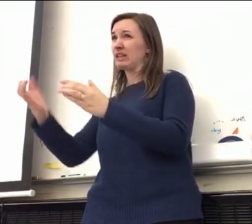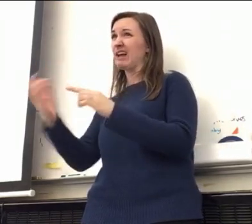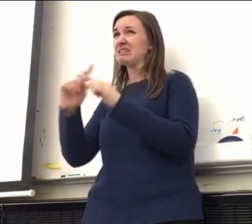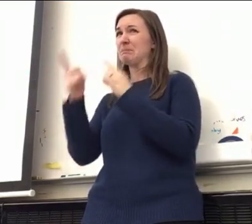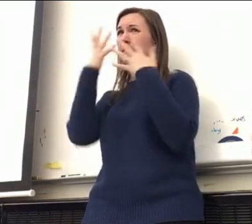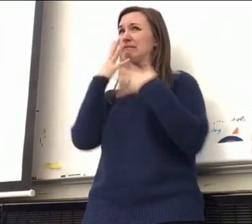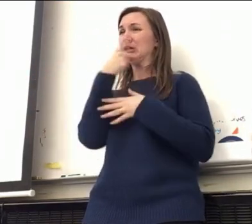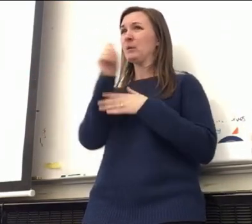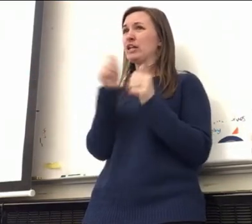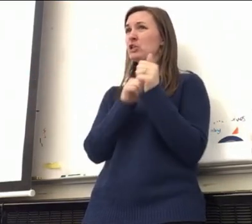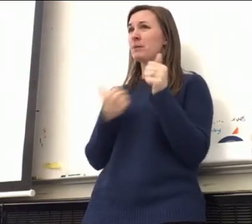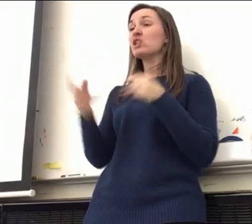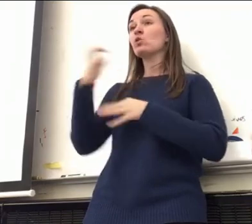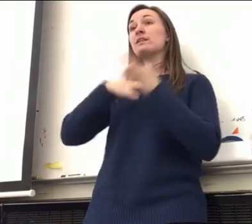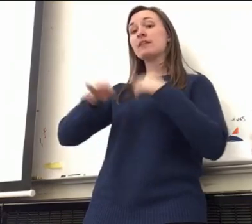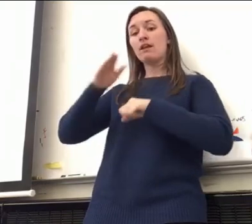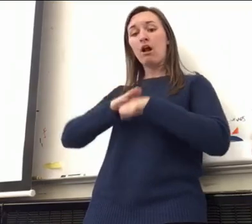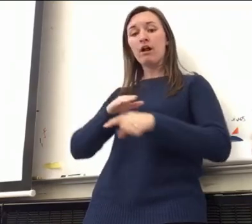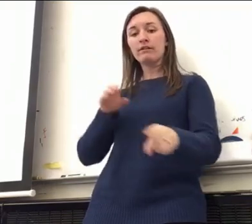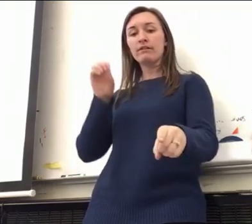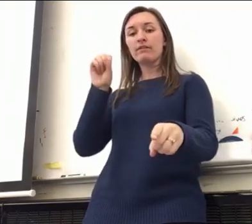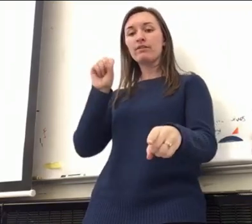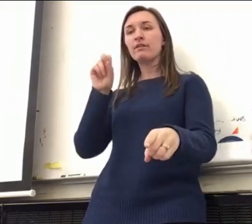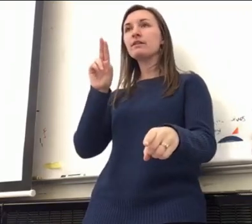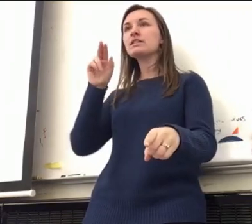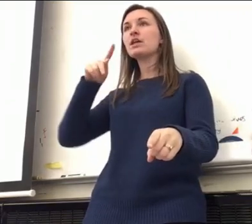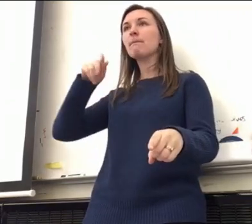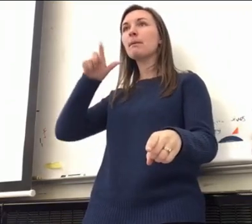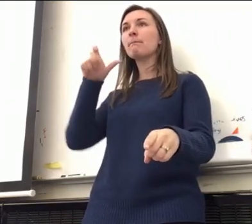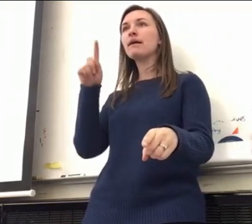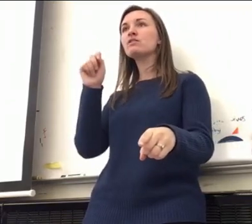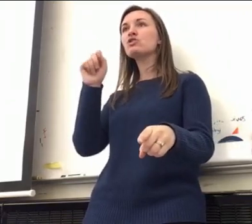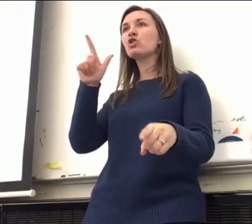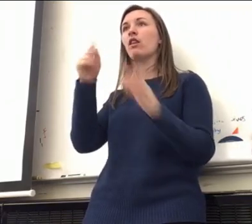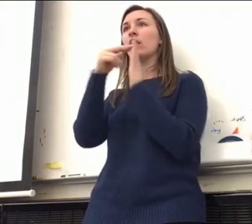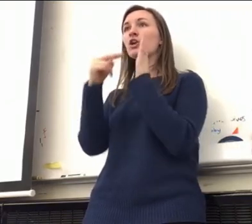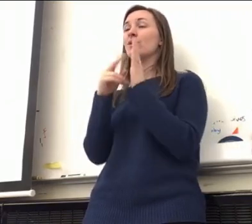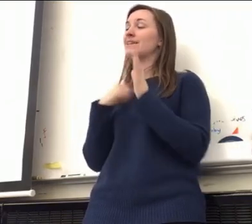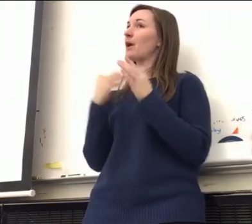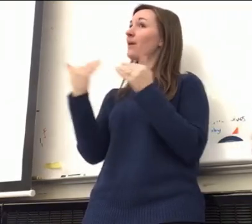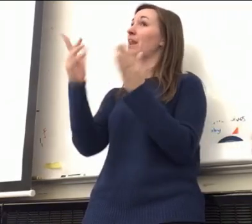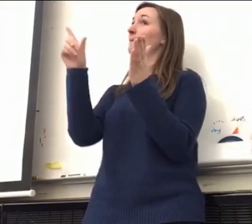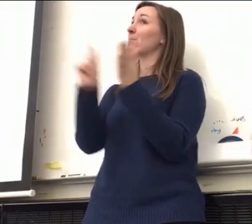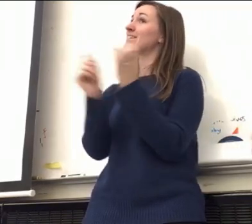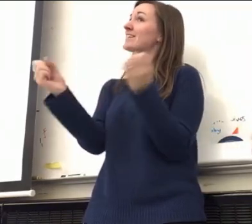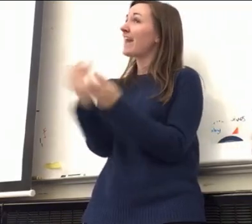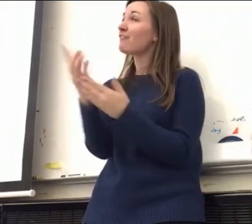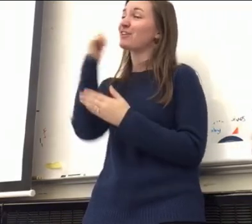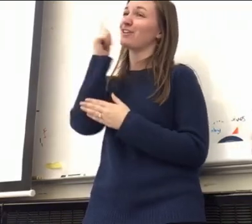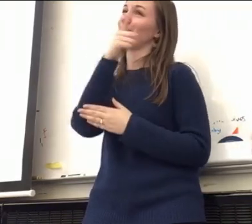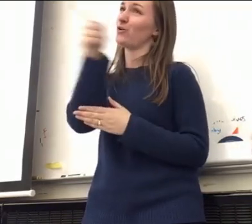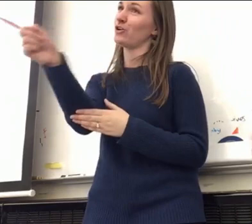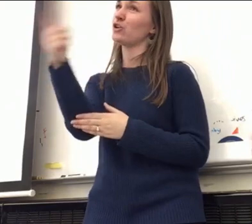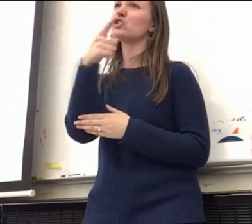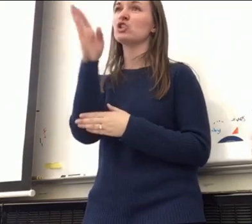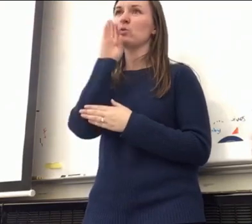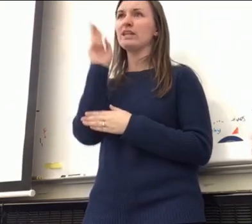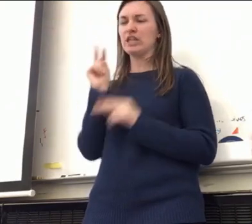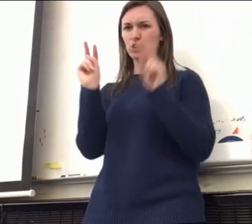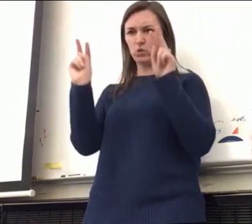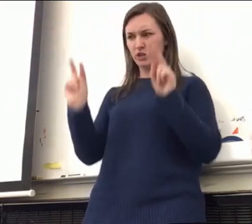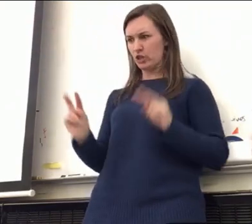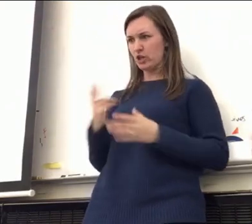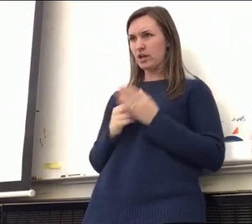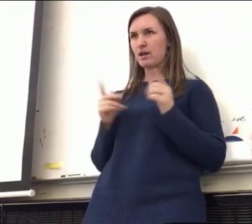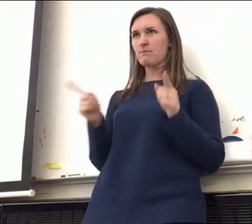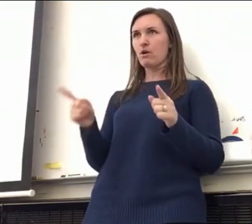on this supplemental notes, I went ahead and printed them all for you. Okay? So you'll need to go through both because we're going to go